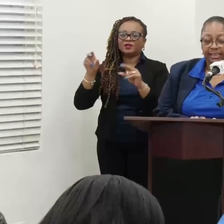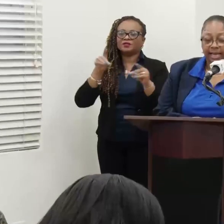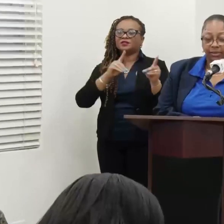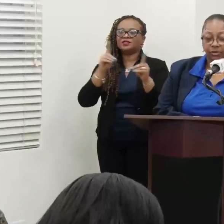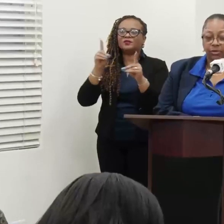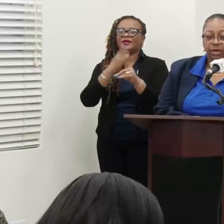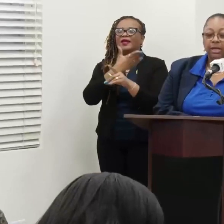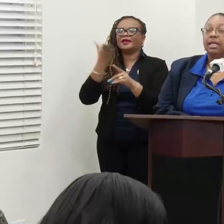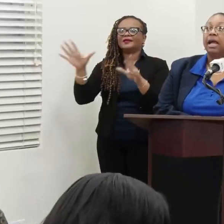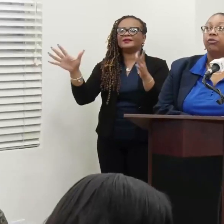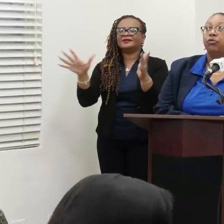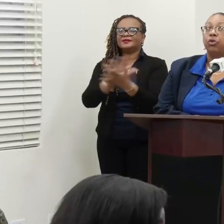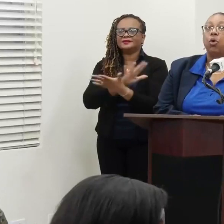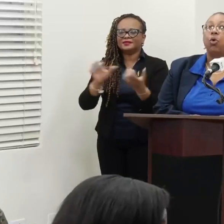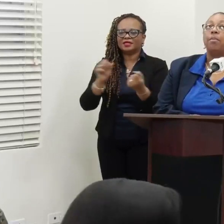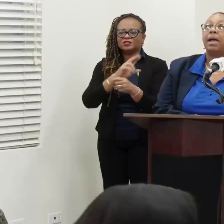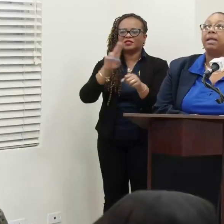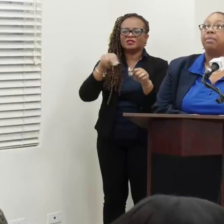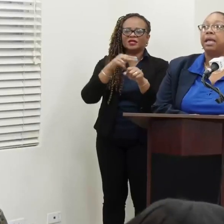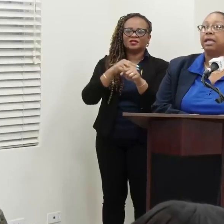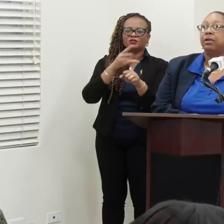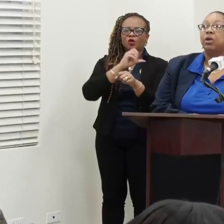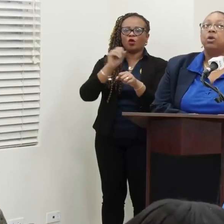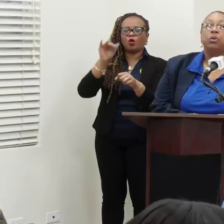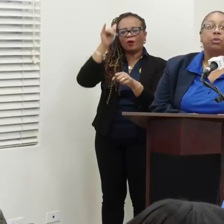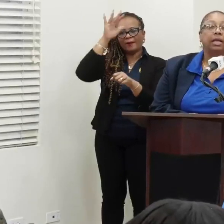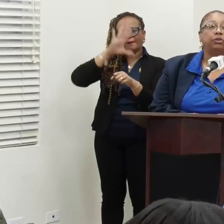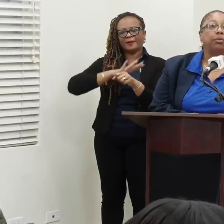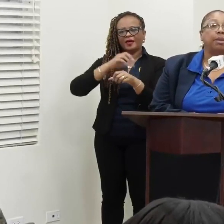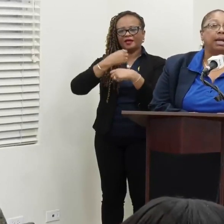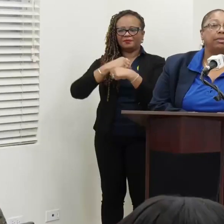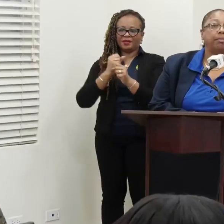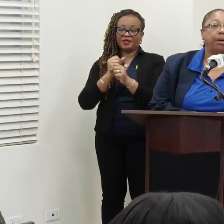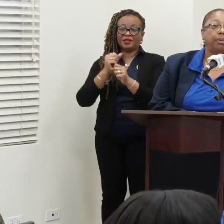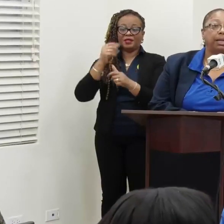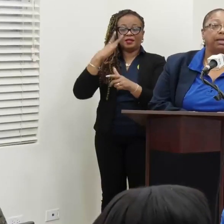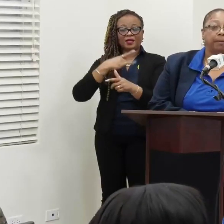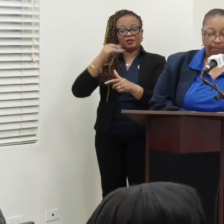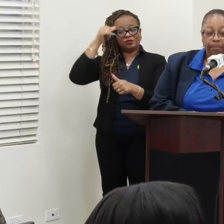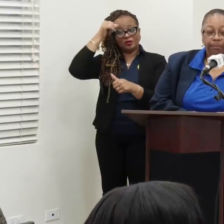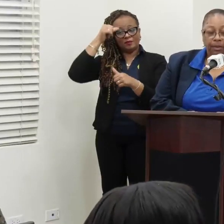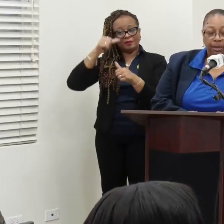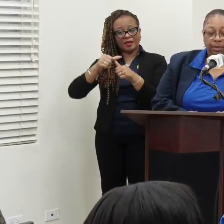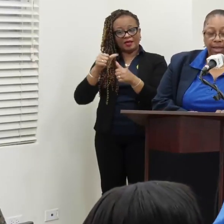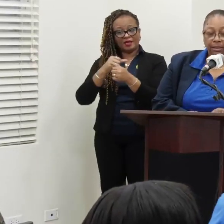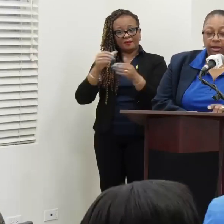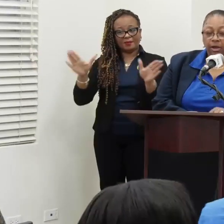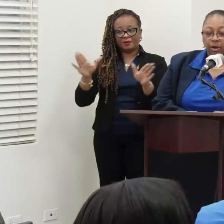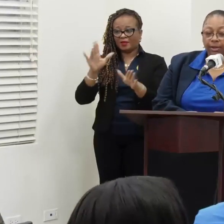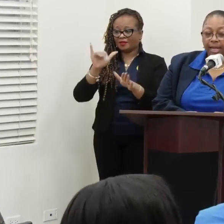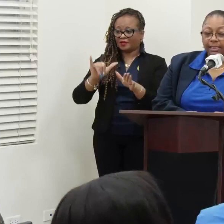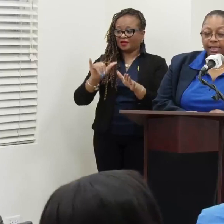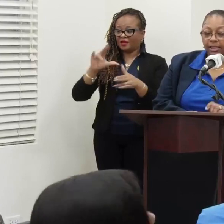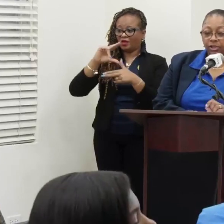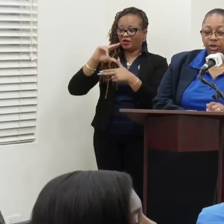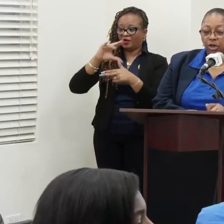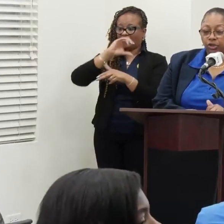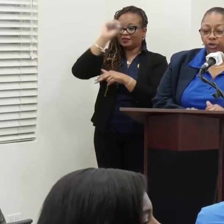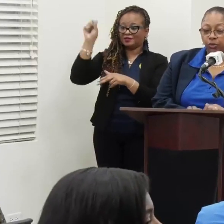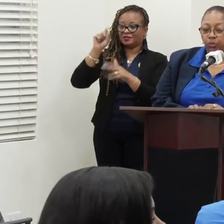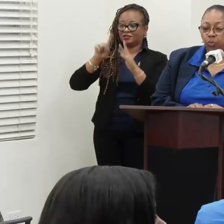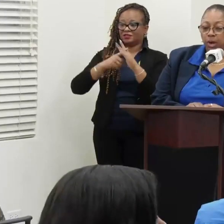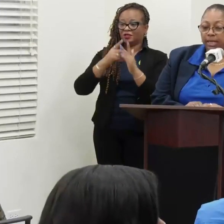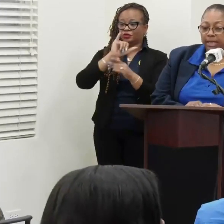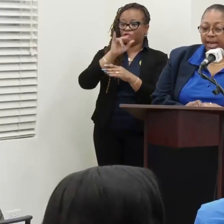any disaster, natural or man-made. We would like to remind the public that hurricane season